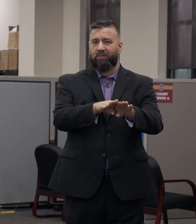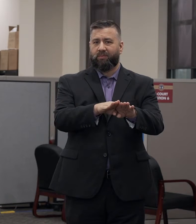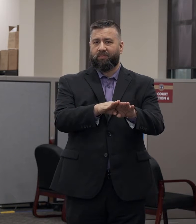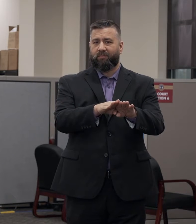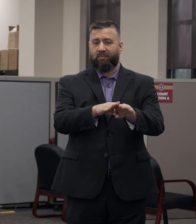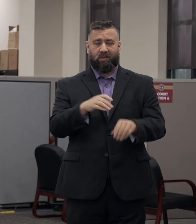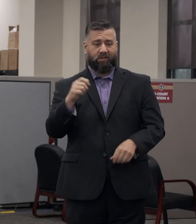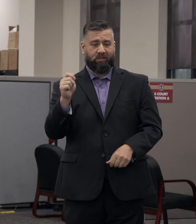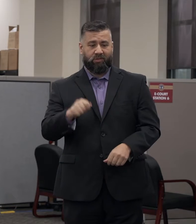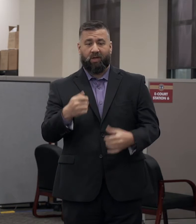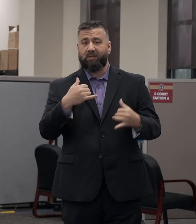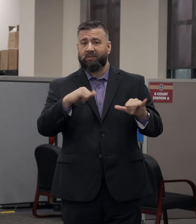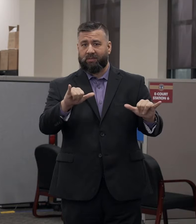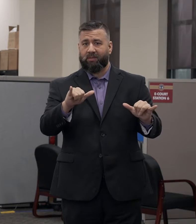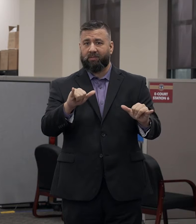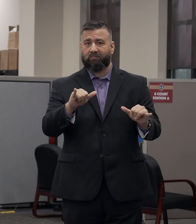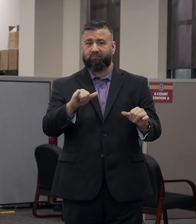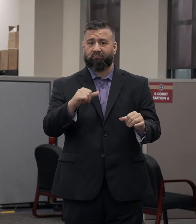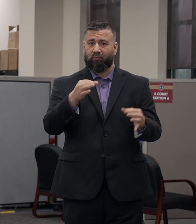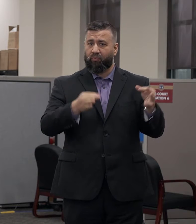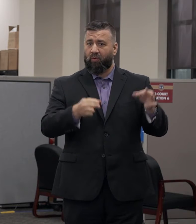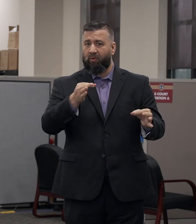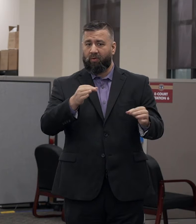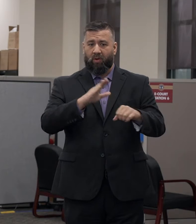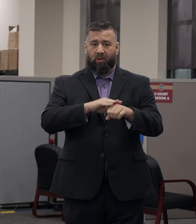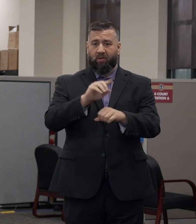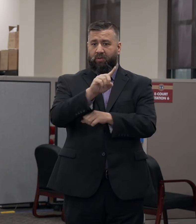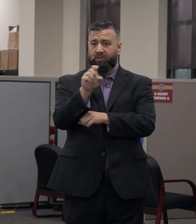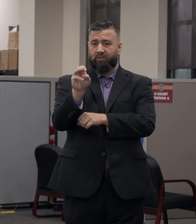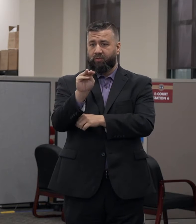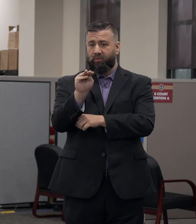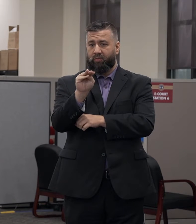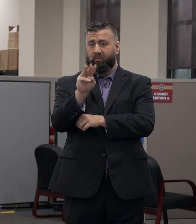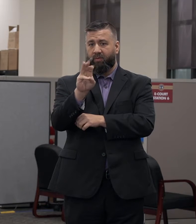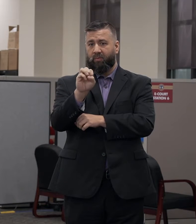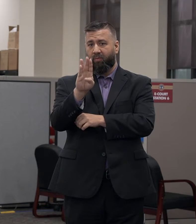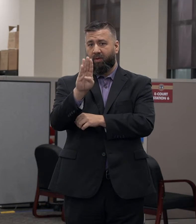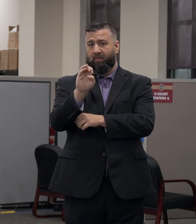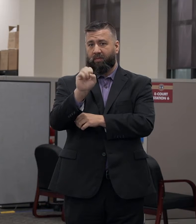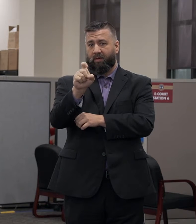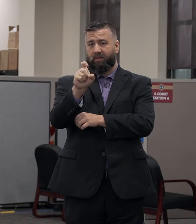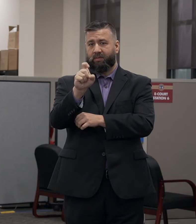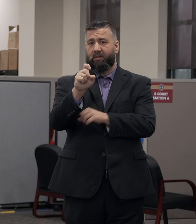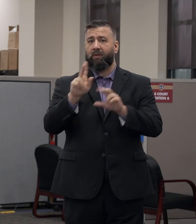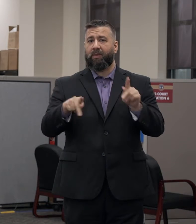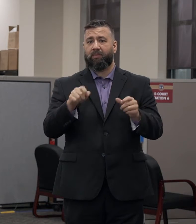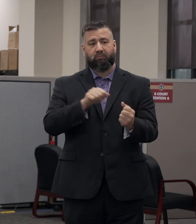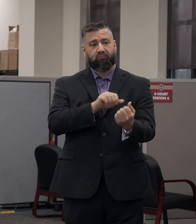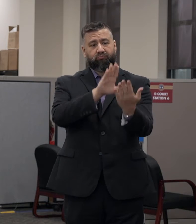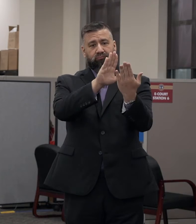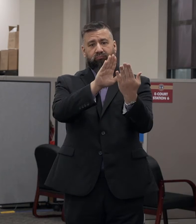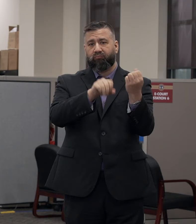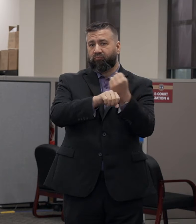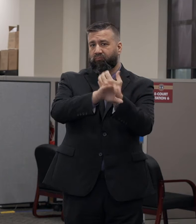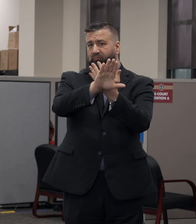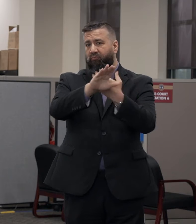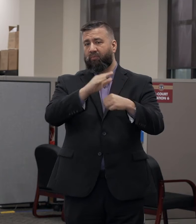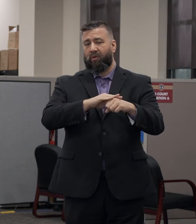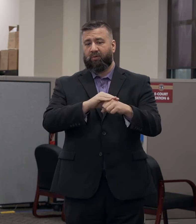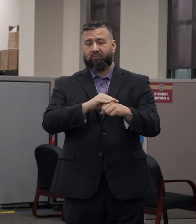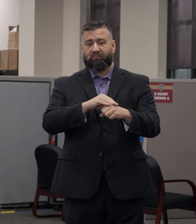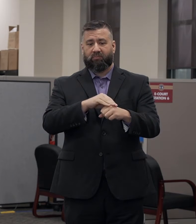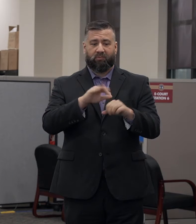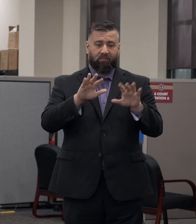dockets on Zoom and WebEx, with lawyers and litigants joining in from their personal computers, tablets, or